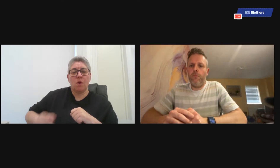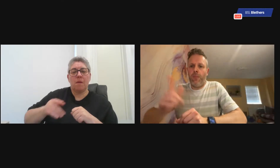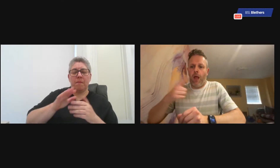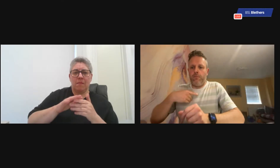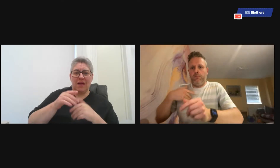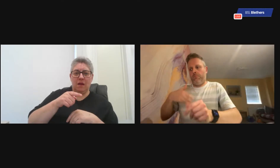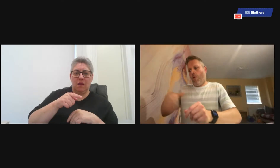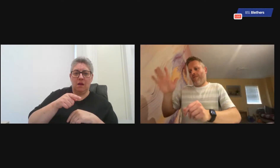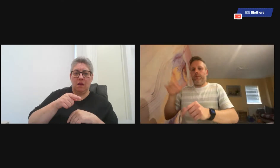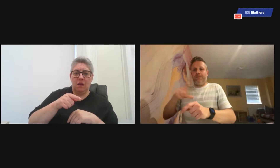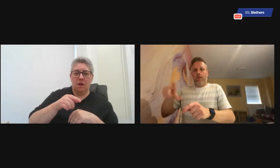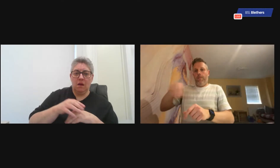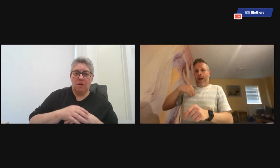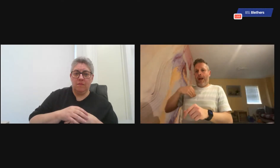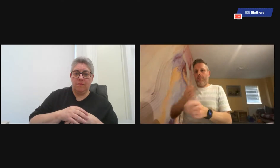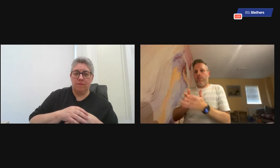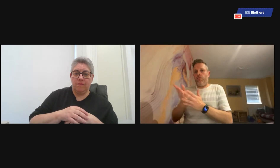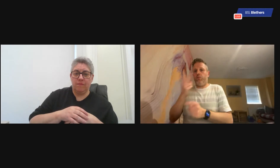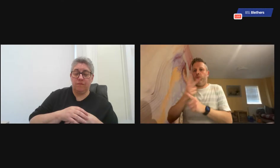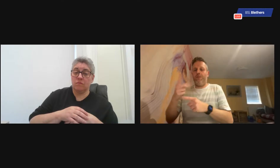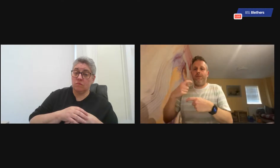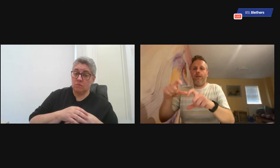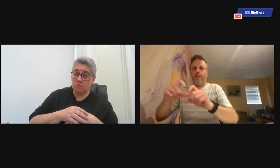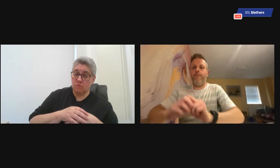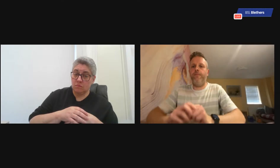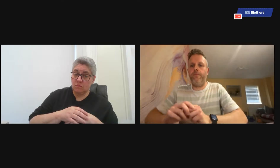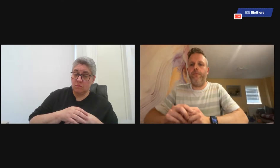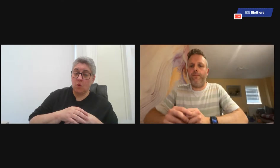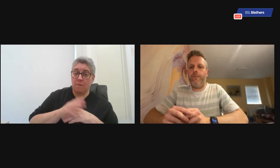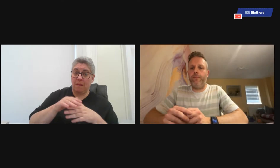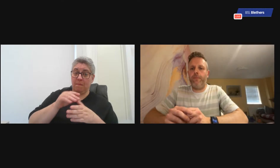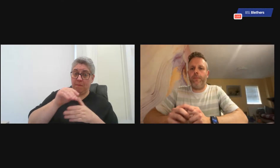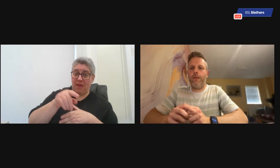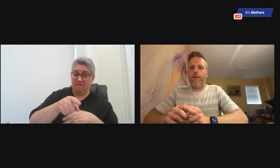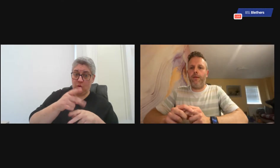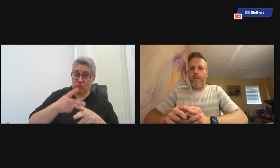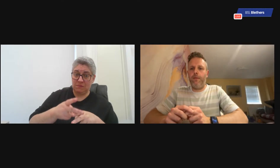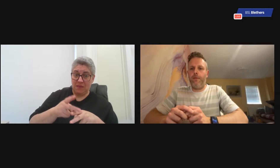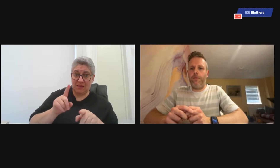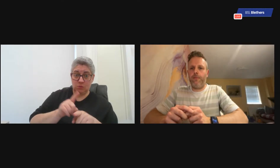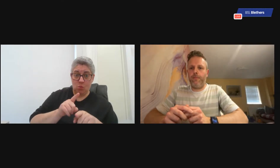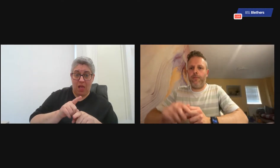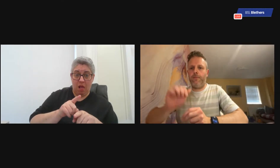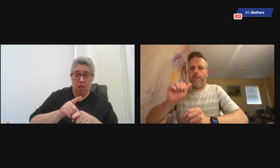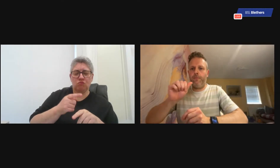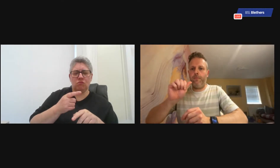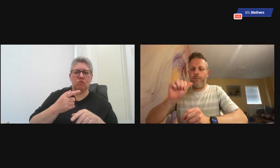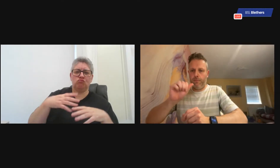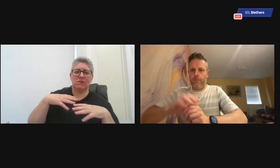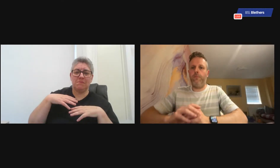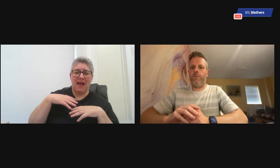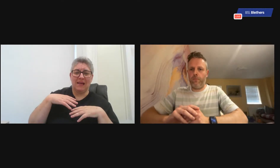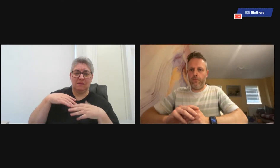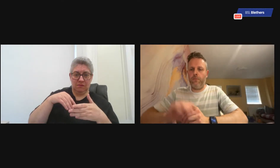perhaps 2 weeks, and they will step in. And it means I still get paid through those 2 weeks while I'm on holiday.